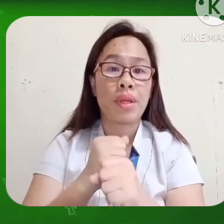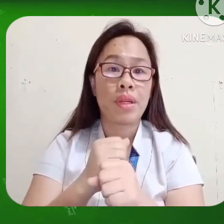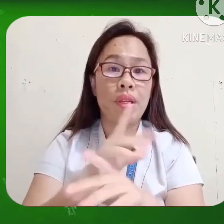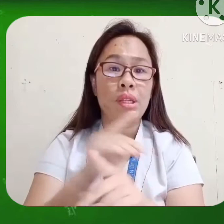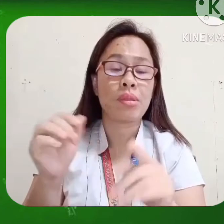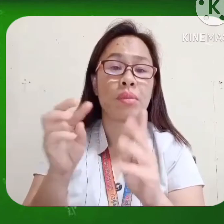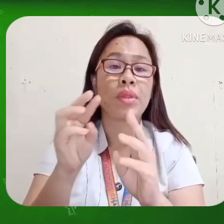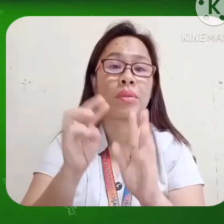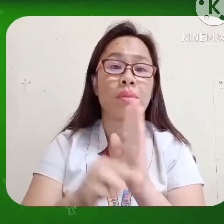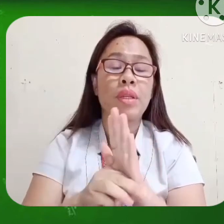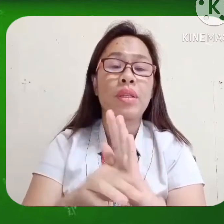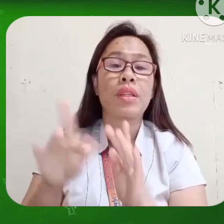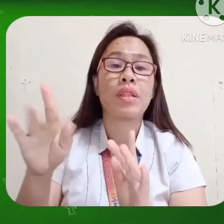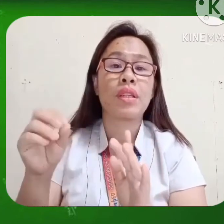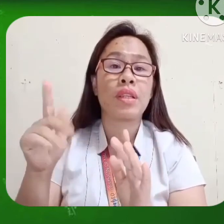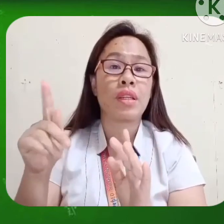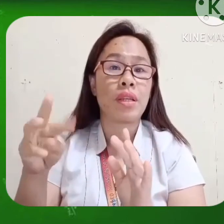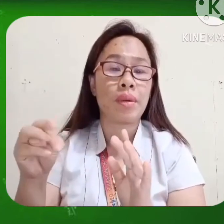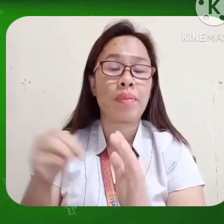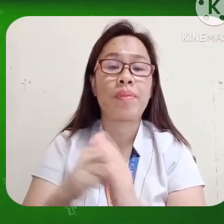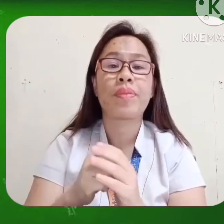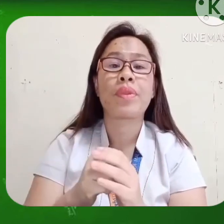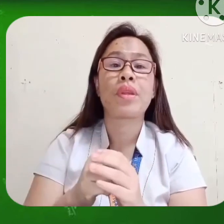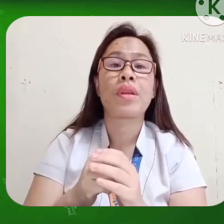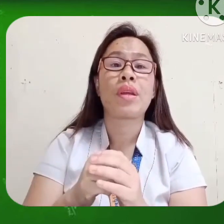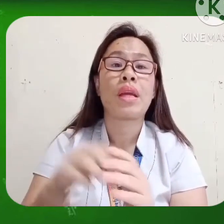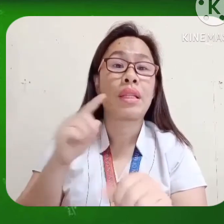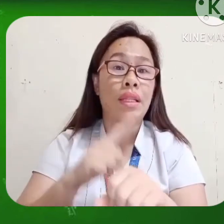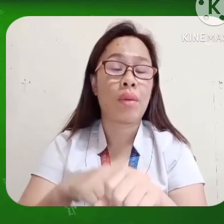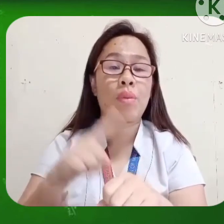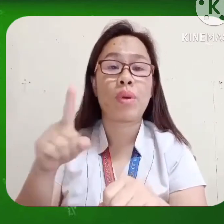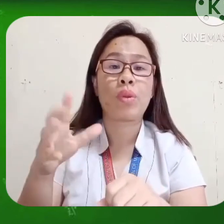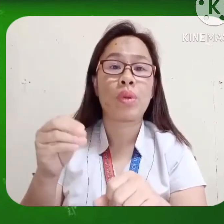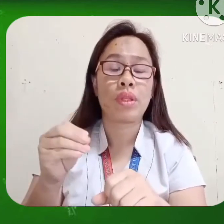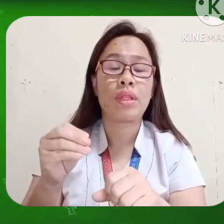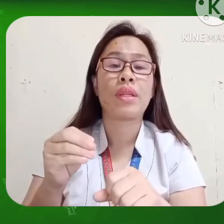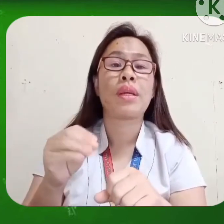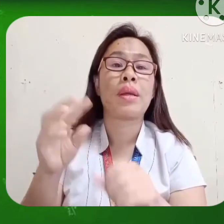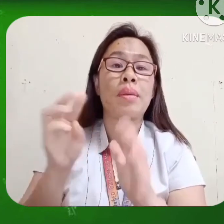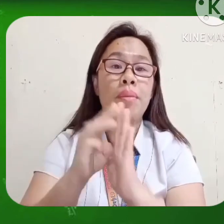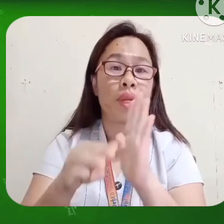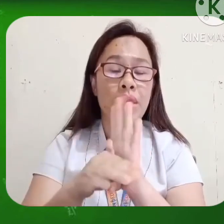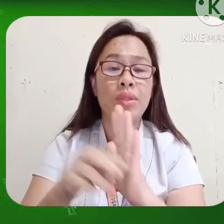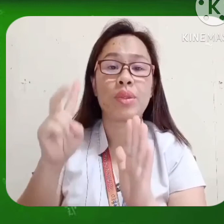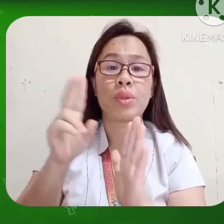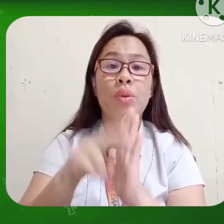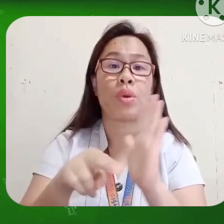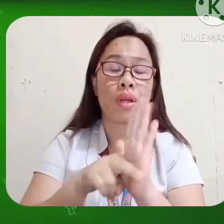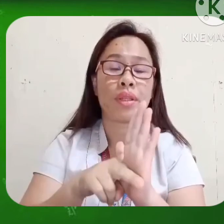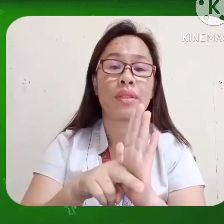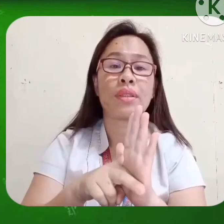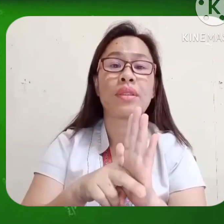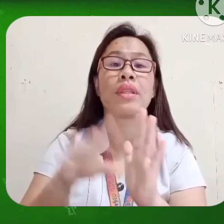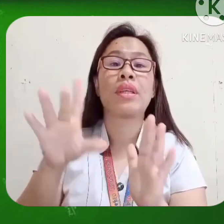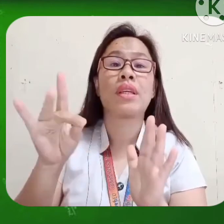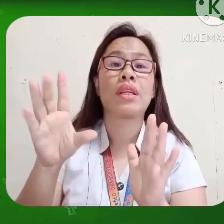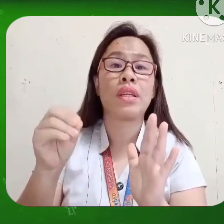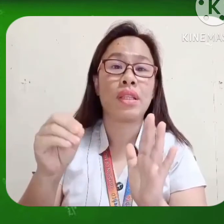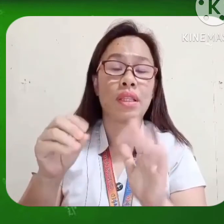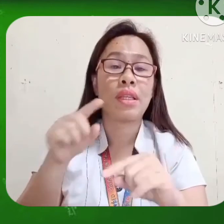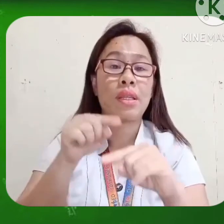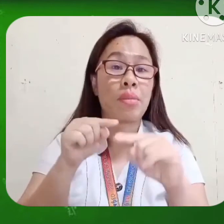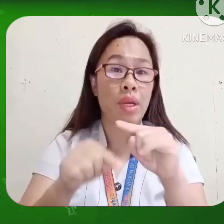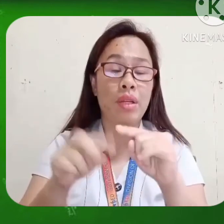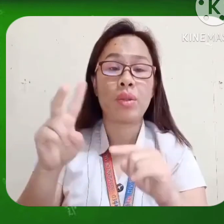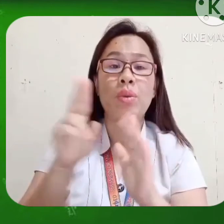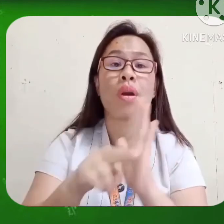the displacement 80 kilometers. And the time is 120 minutes or 2 hours. We have 80